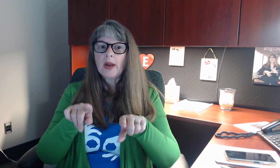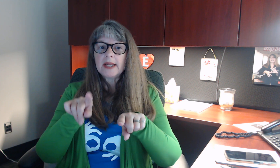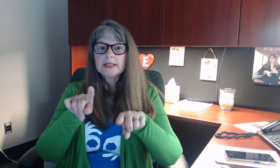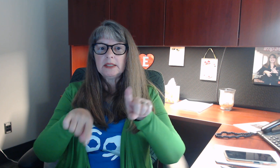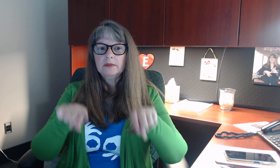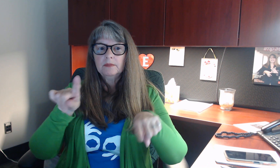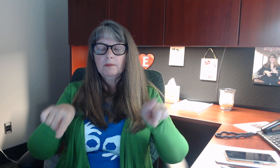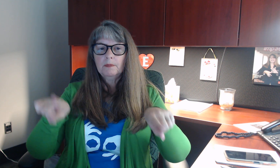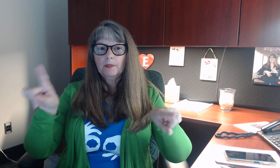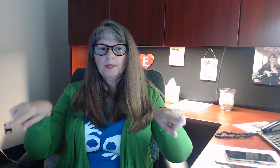Variety,